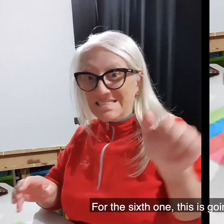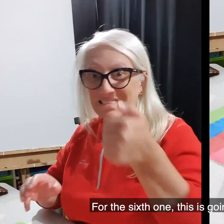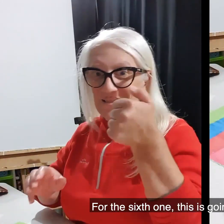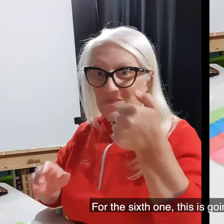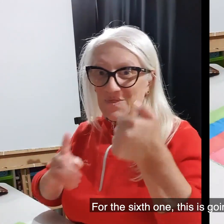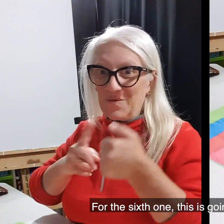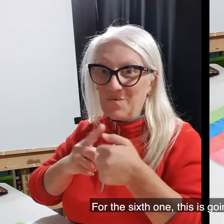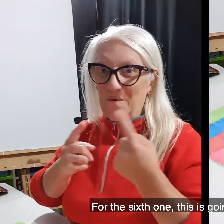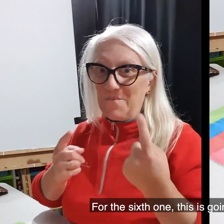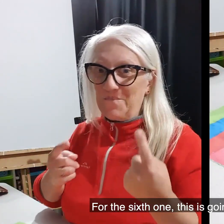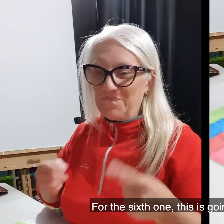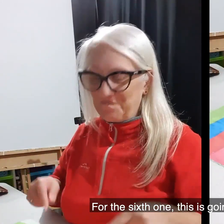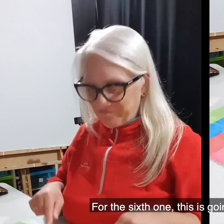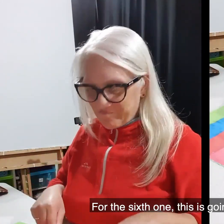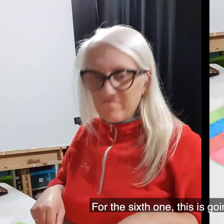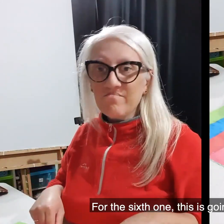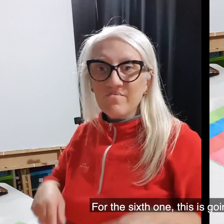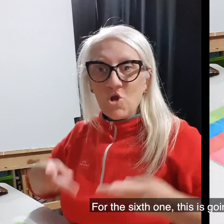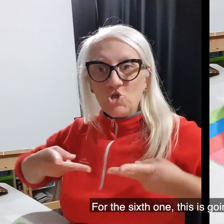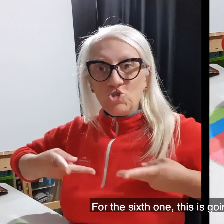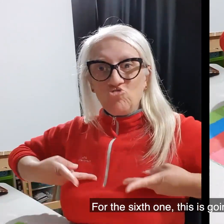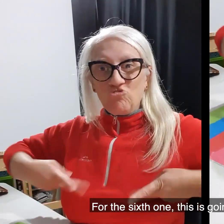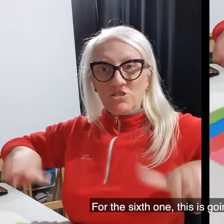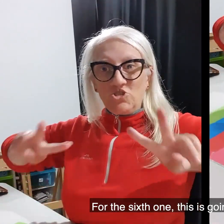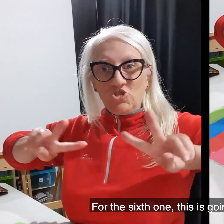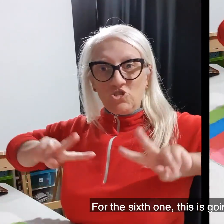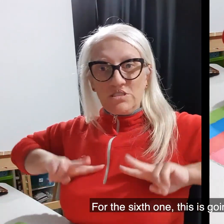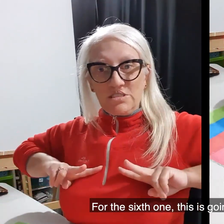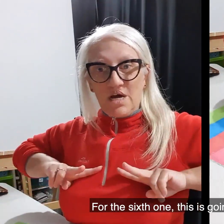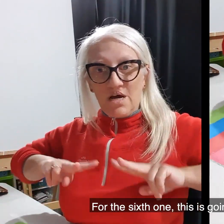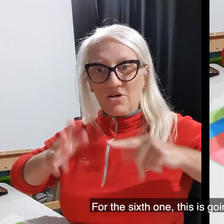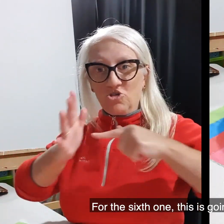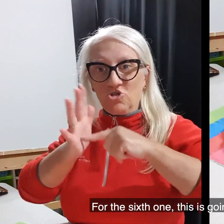For the 6th one, this is going to be transgender.